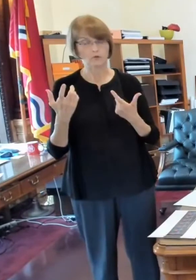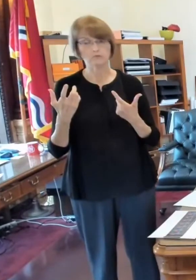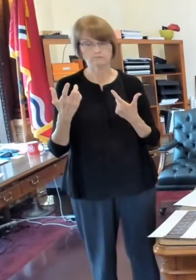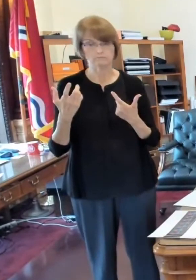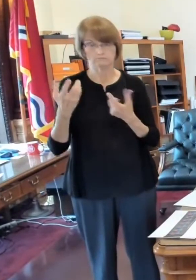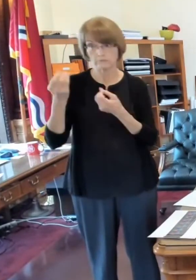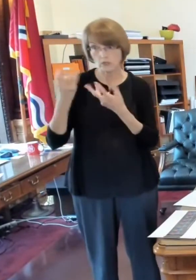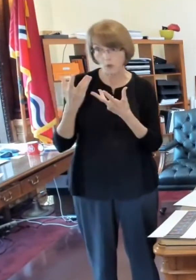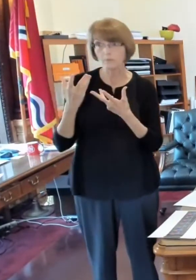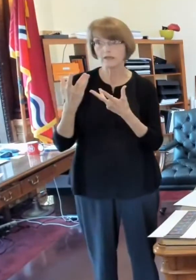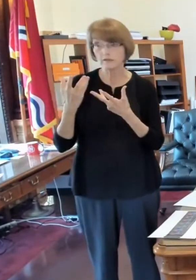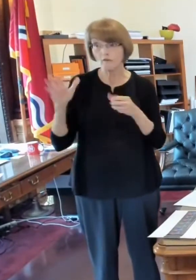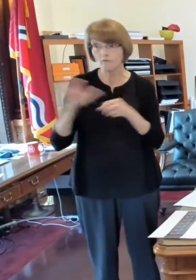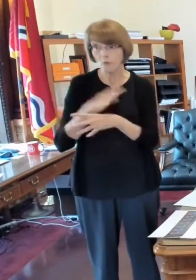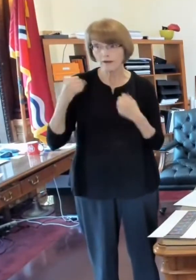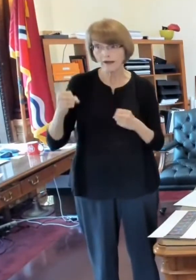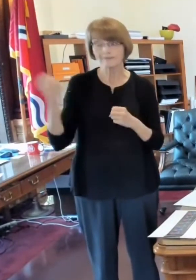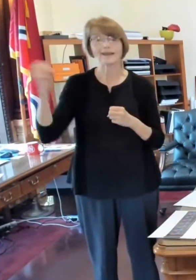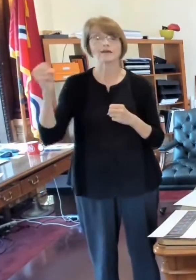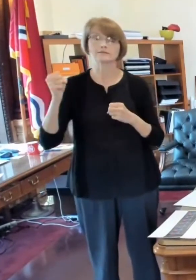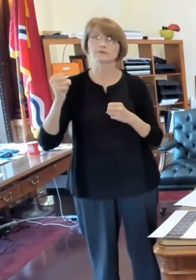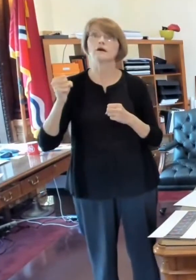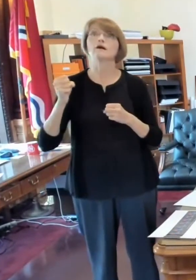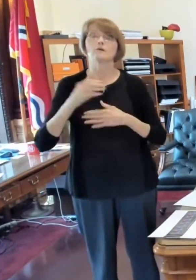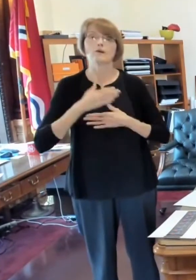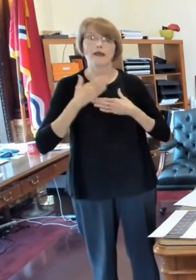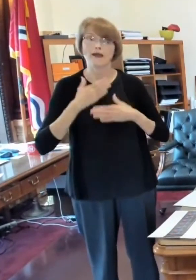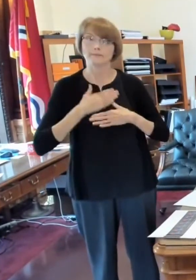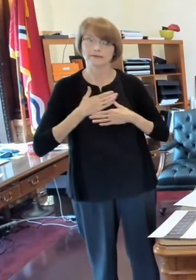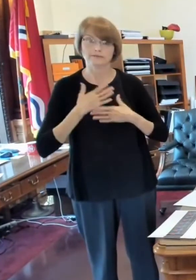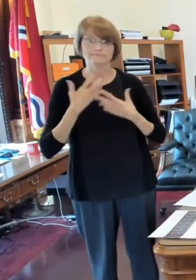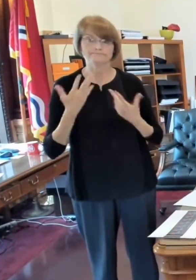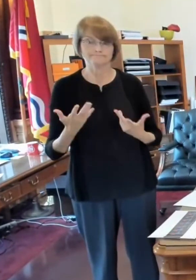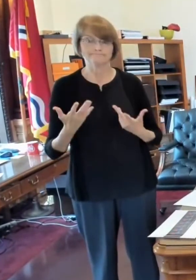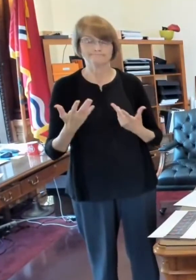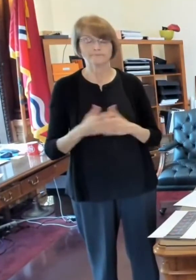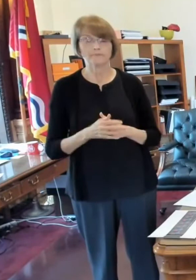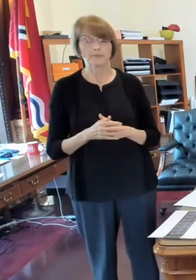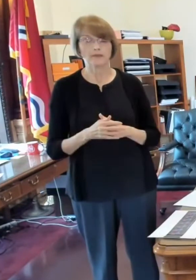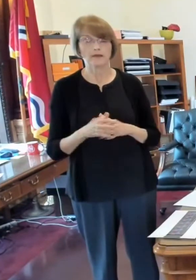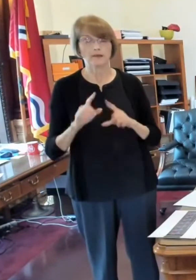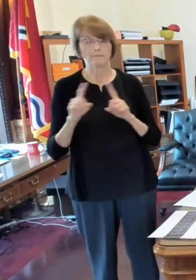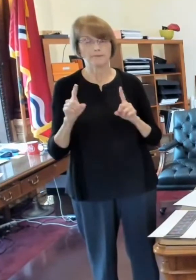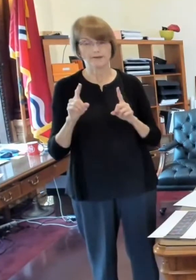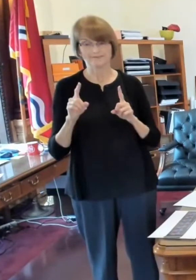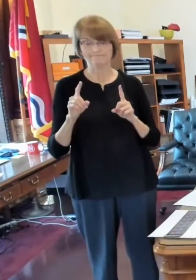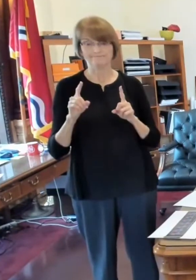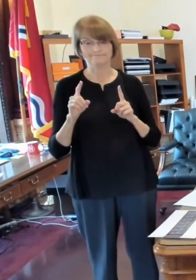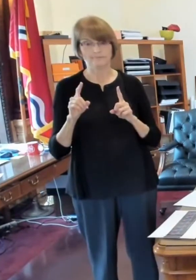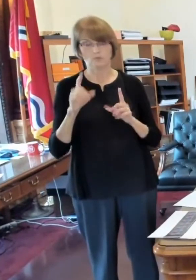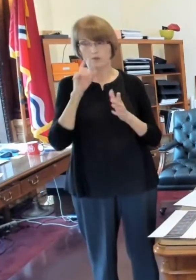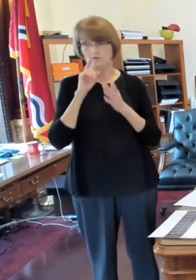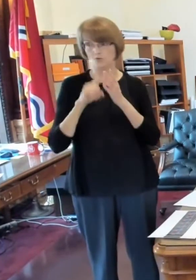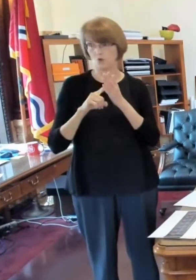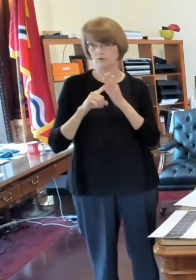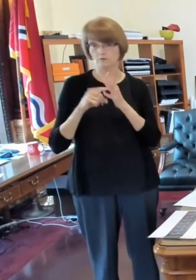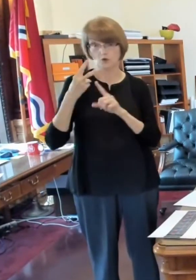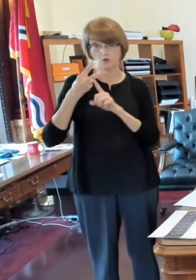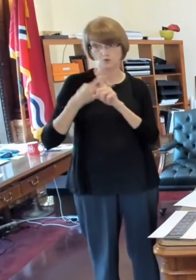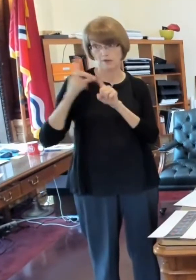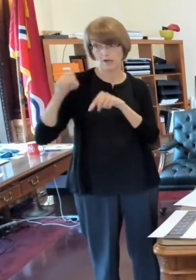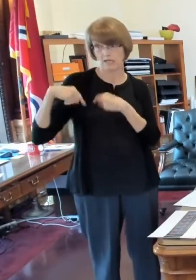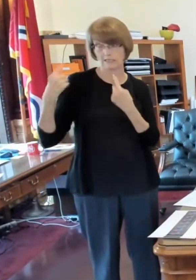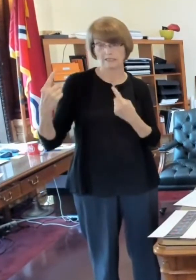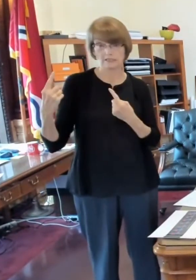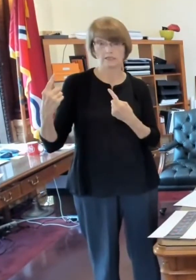which we're very happy about that. But what we've seen is that over the last 2 months, we